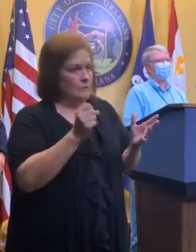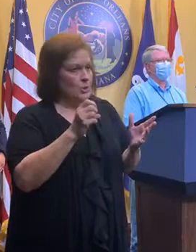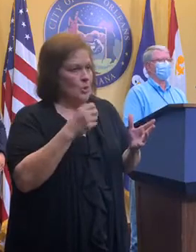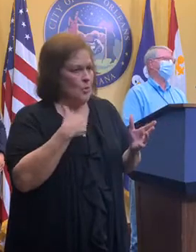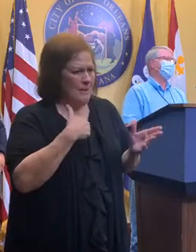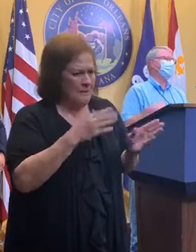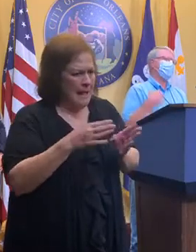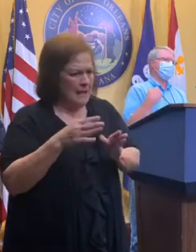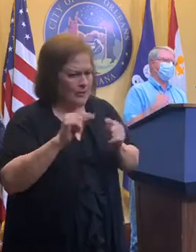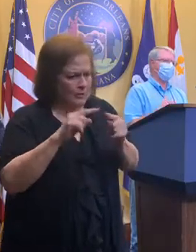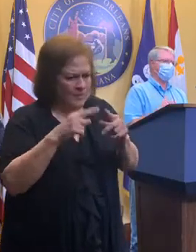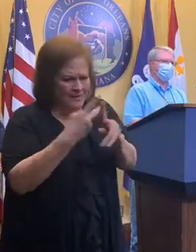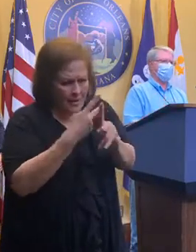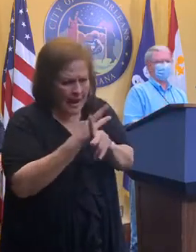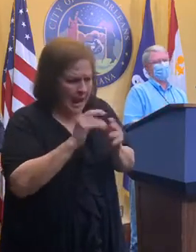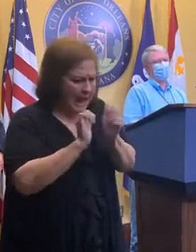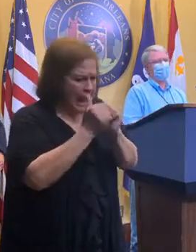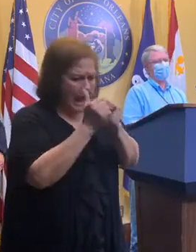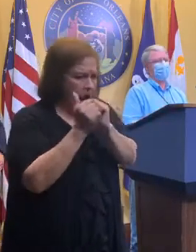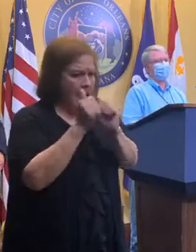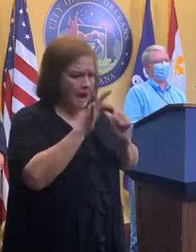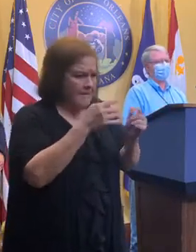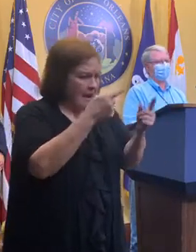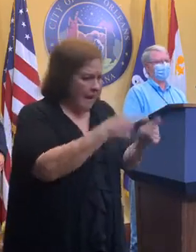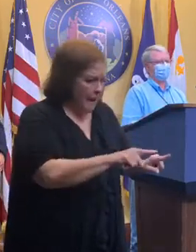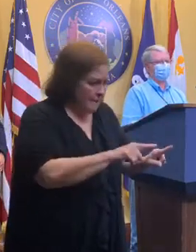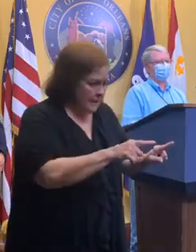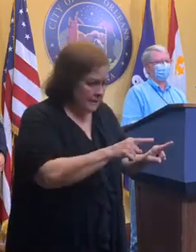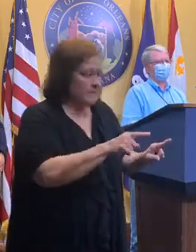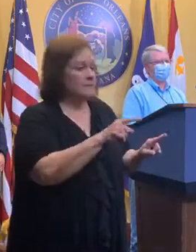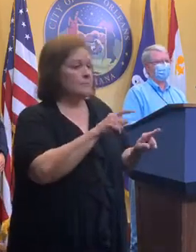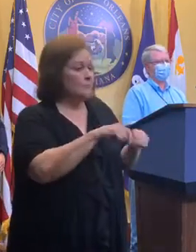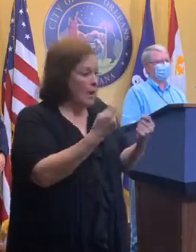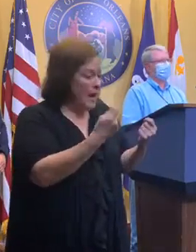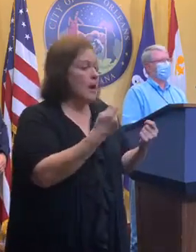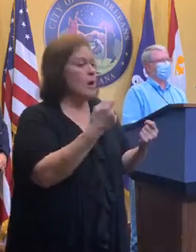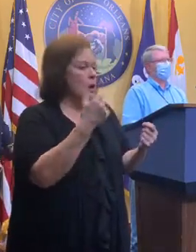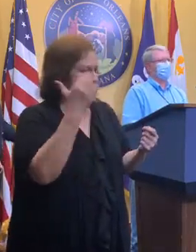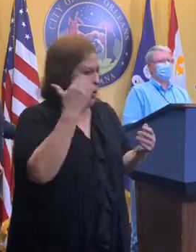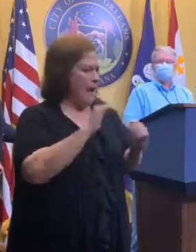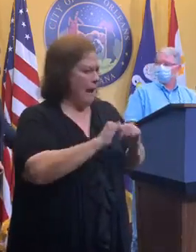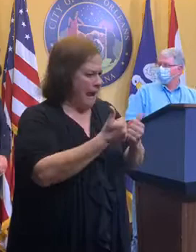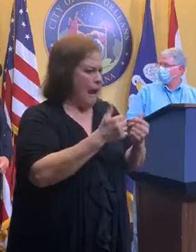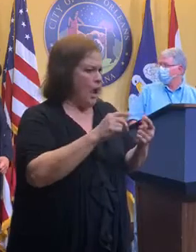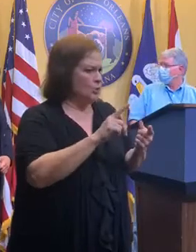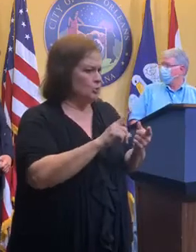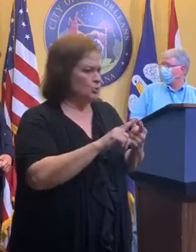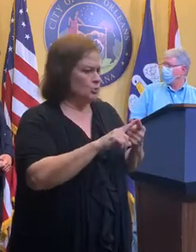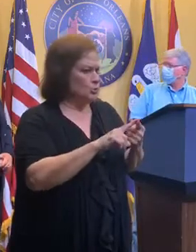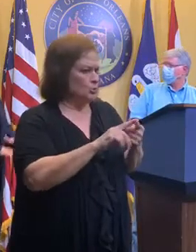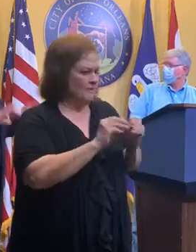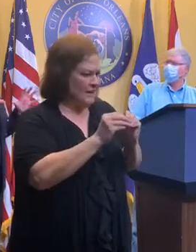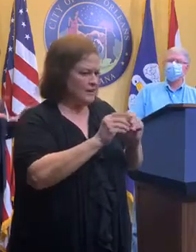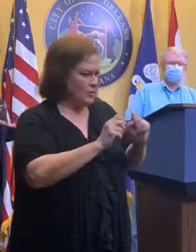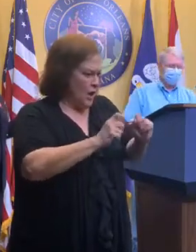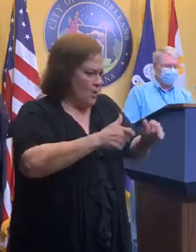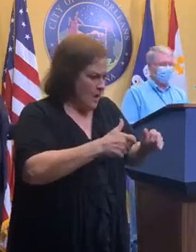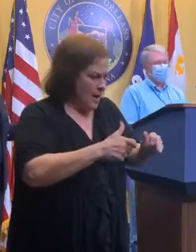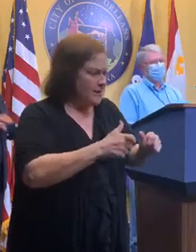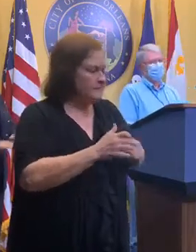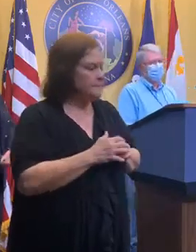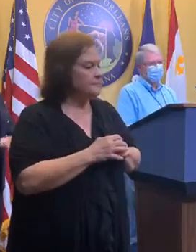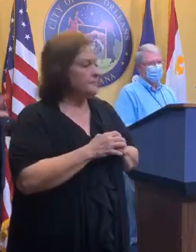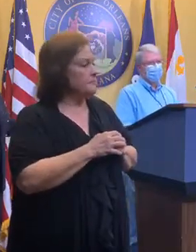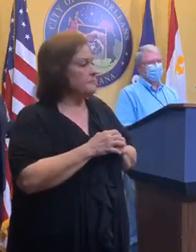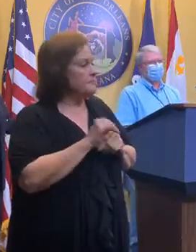in the fastest way? And then how will we get pumps back in service quickly? So, Which speaks to your deployment strategy of